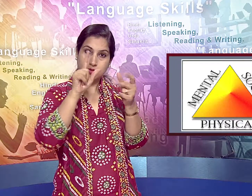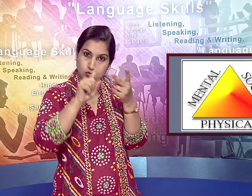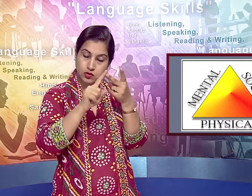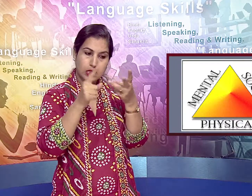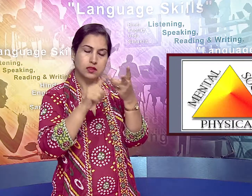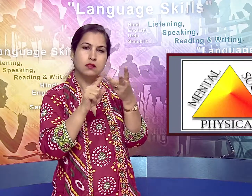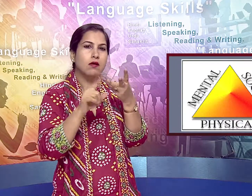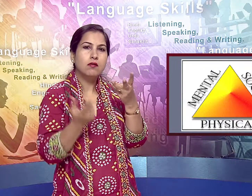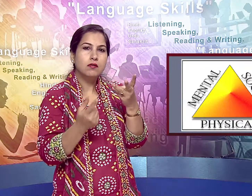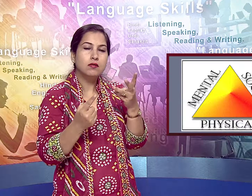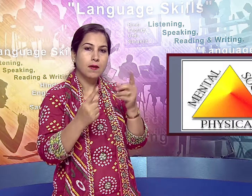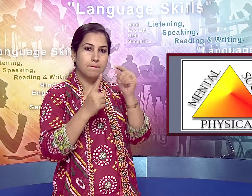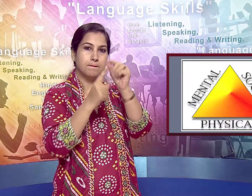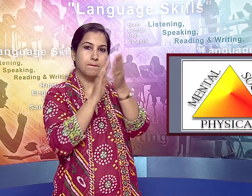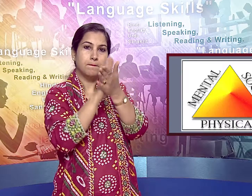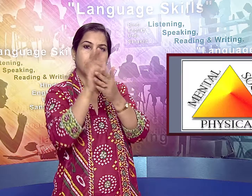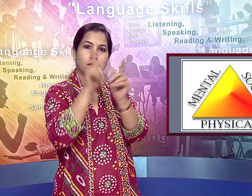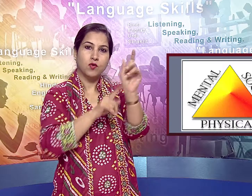the third word is physical.